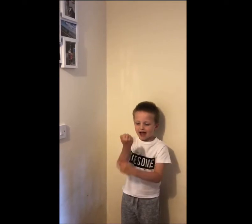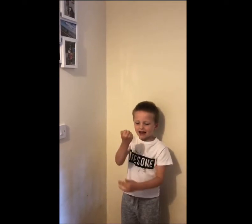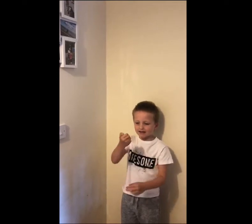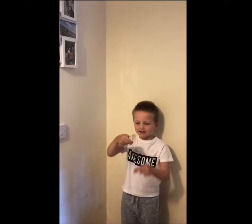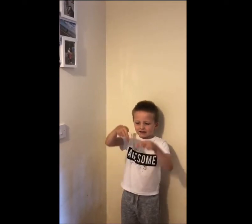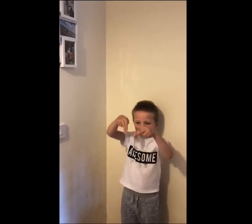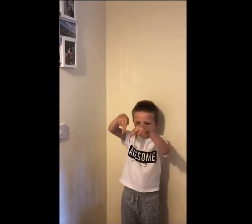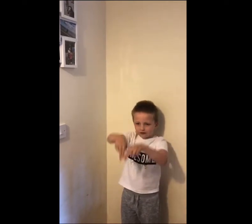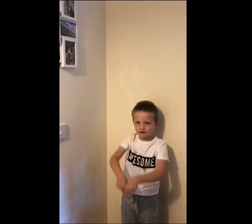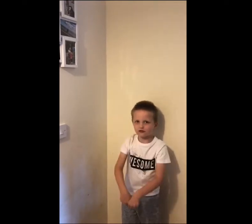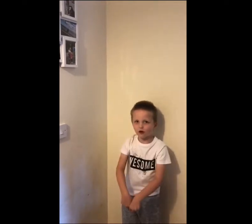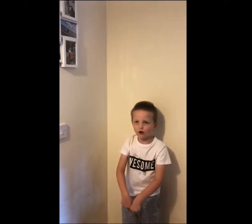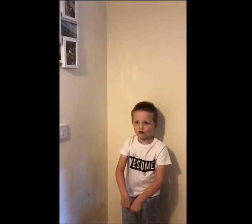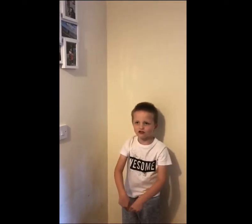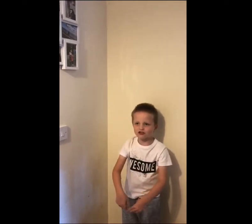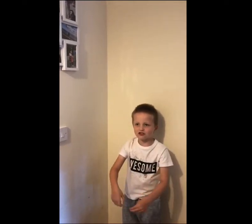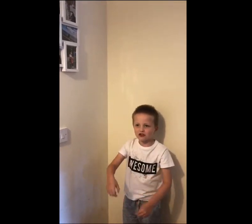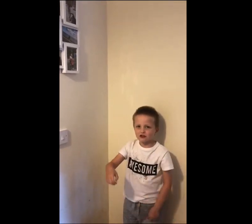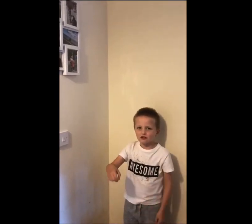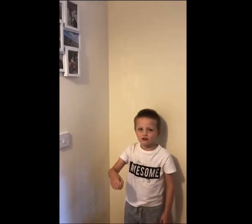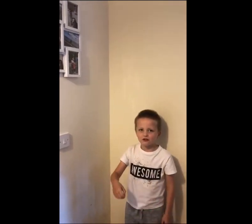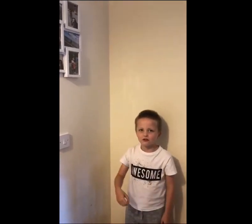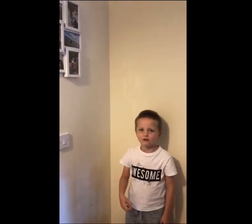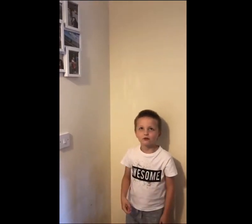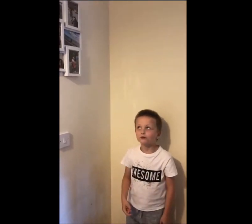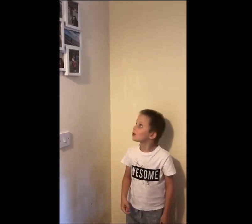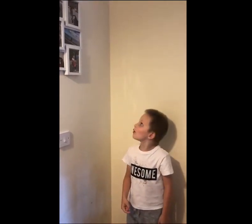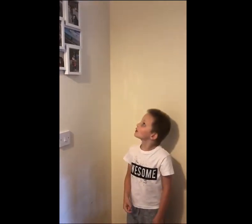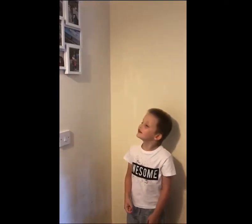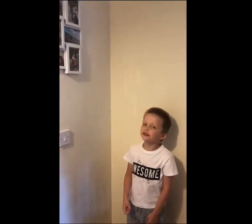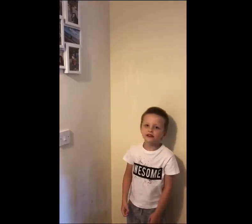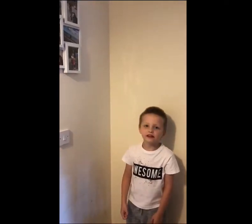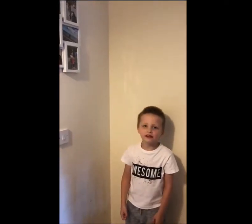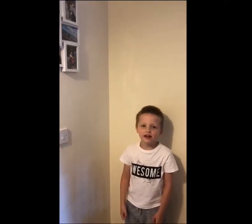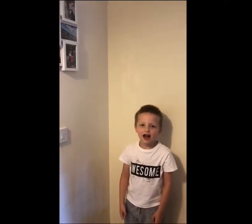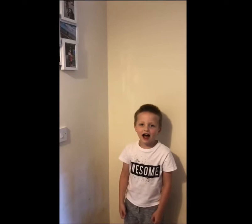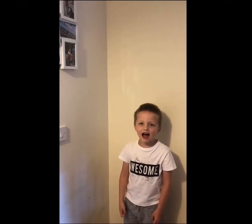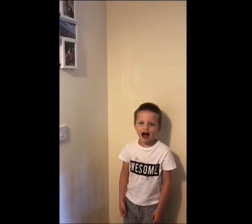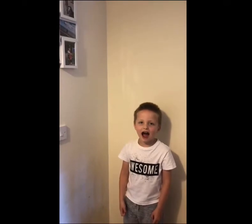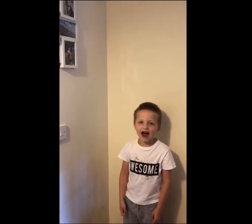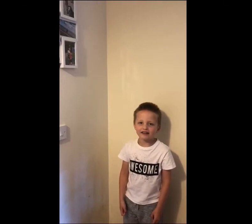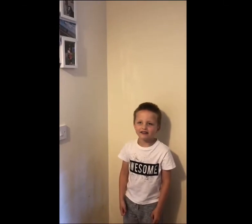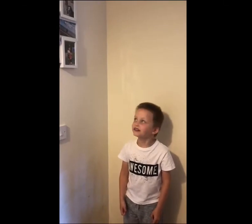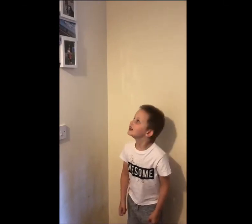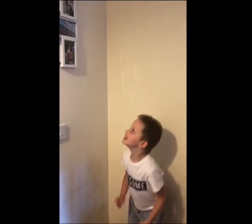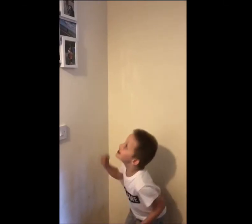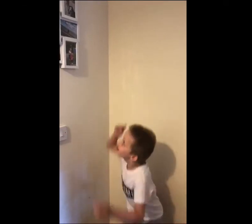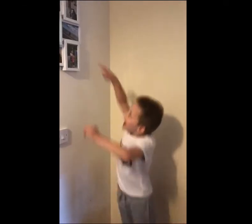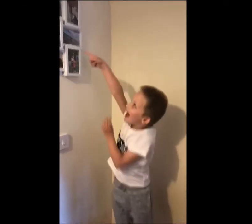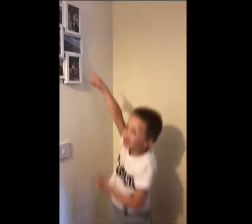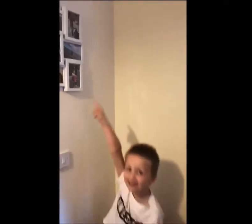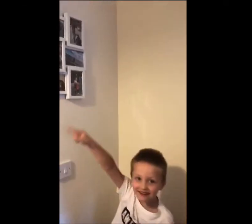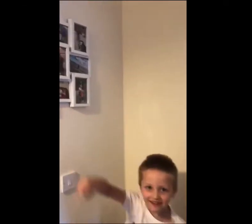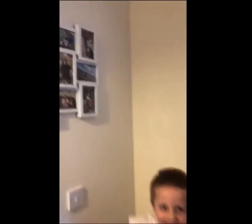pet dogs, Rocky and Zack.